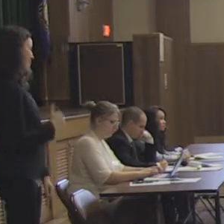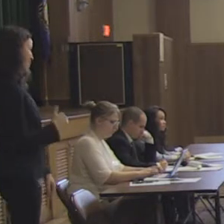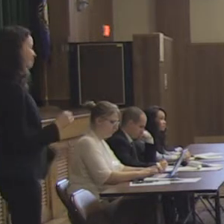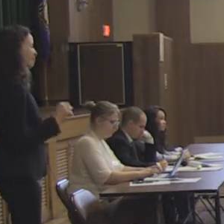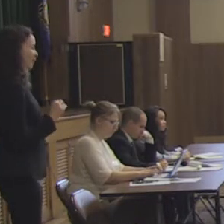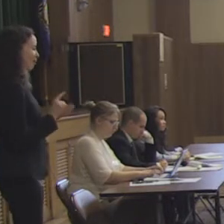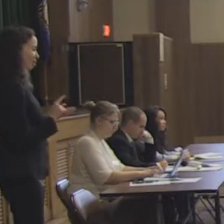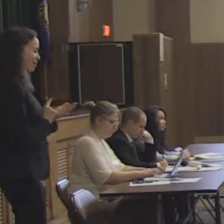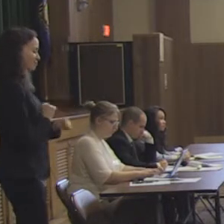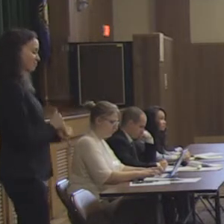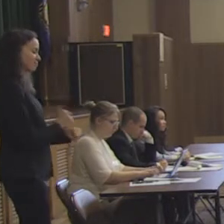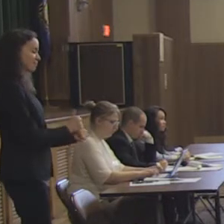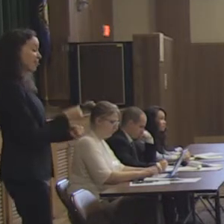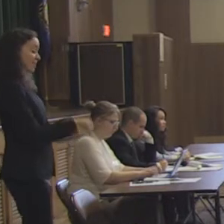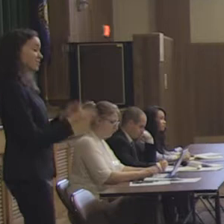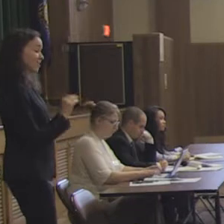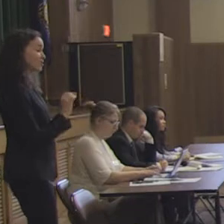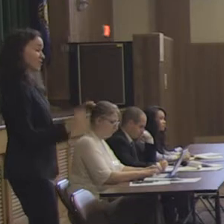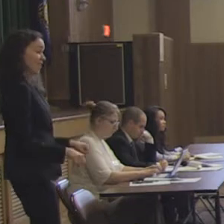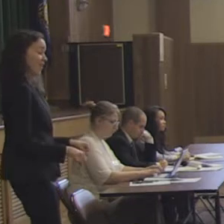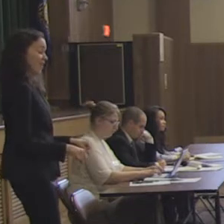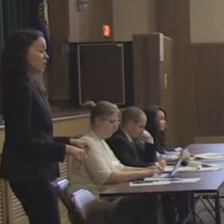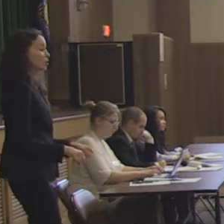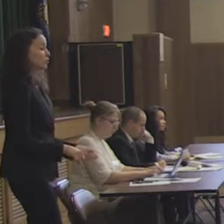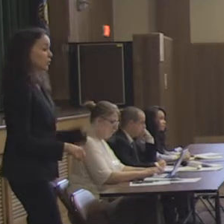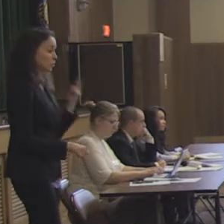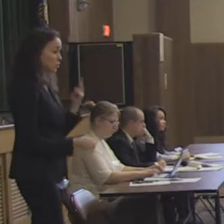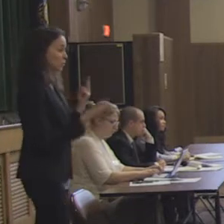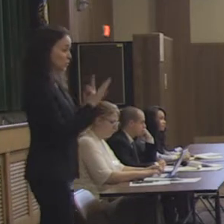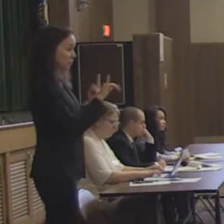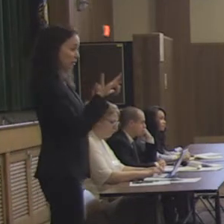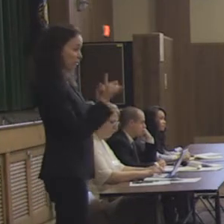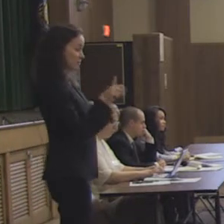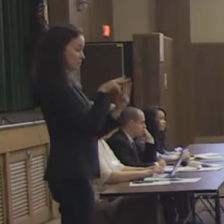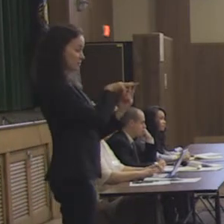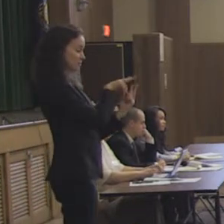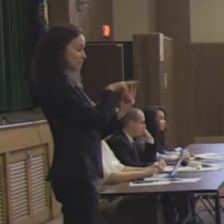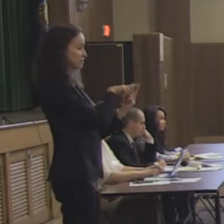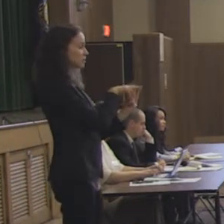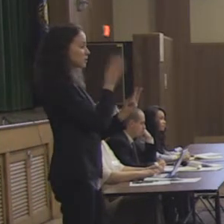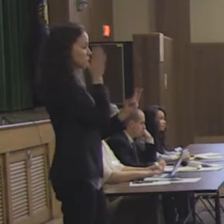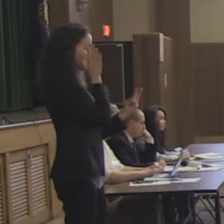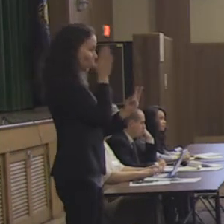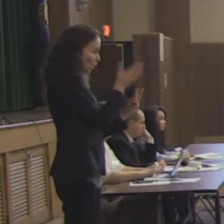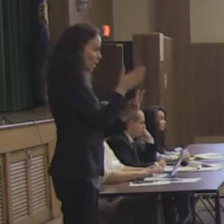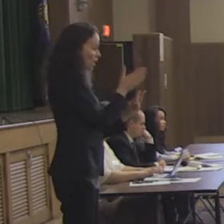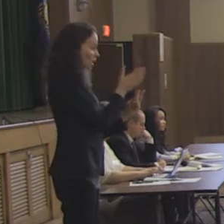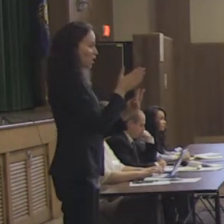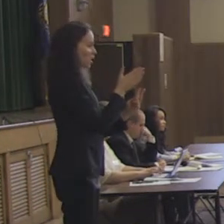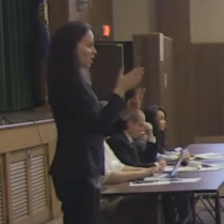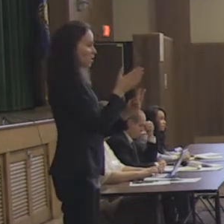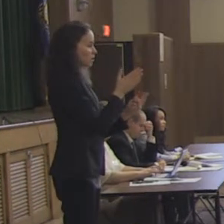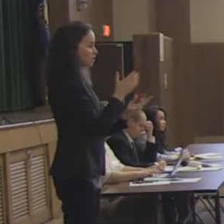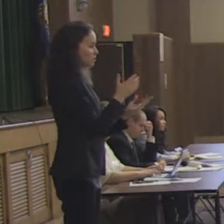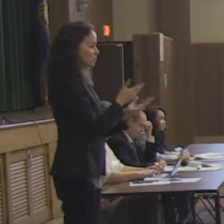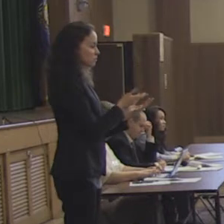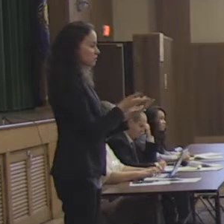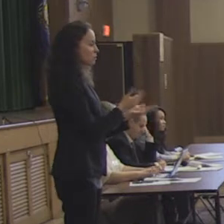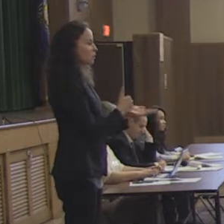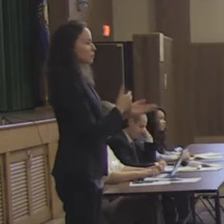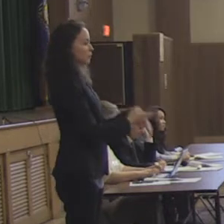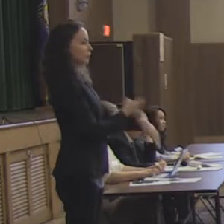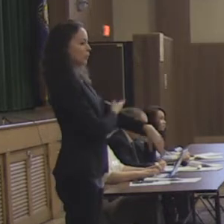by the Assembly this session. Two bills that both would enhance the TAD, the Treatment and Diversion